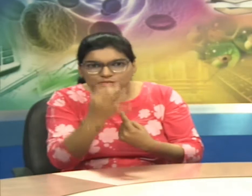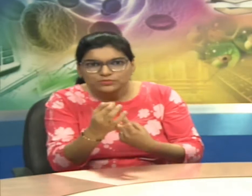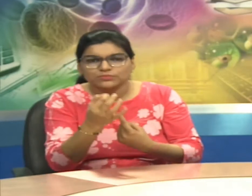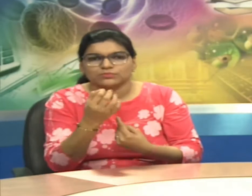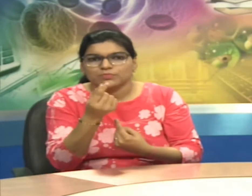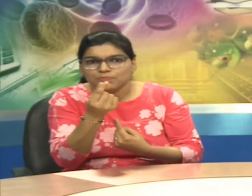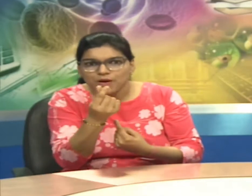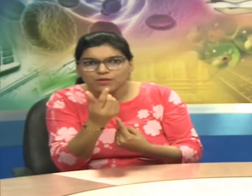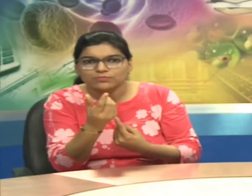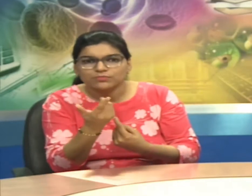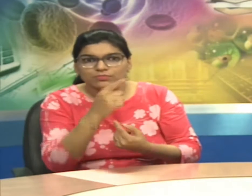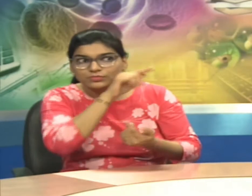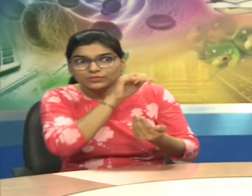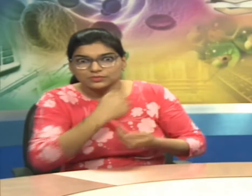They said for their child.